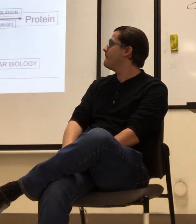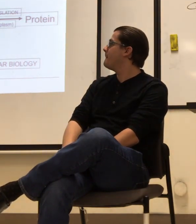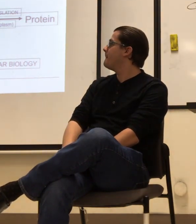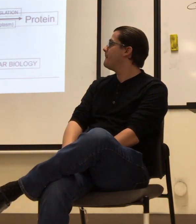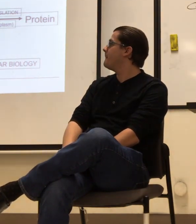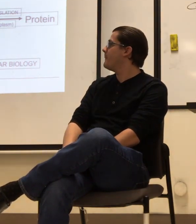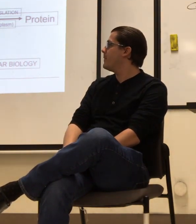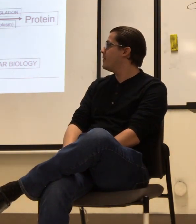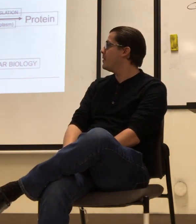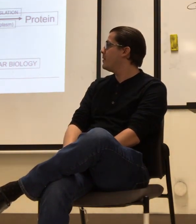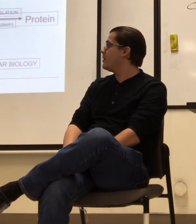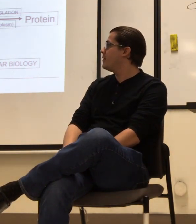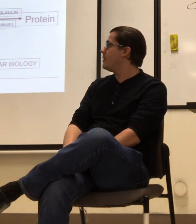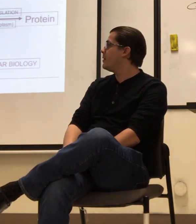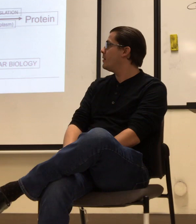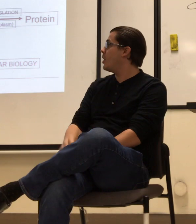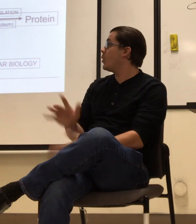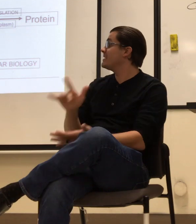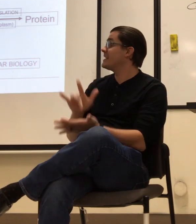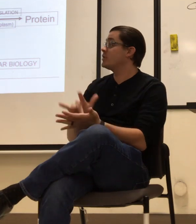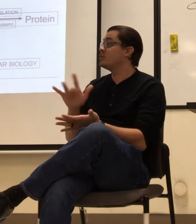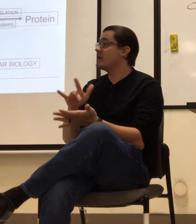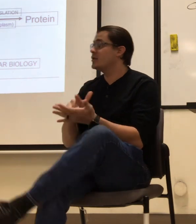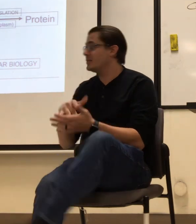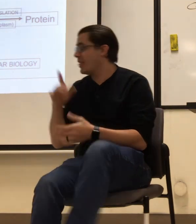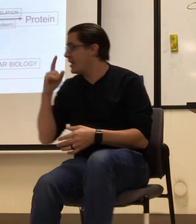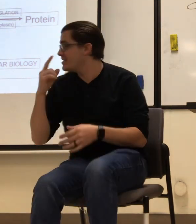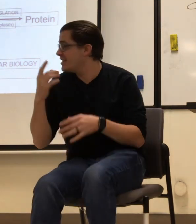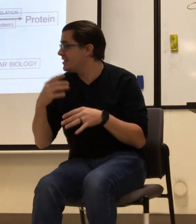Of molecular biology.